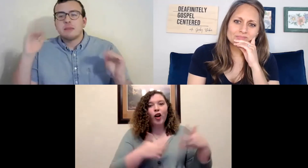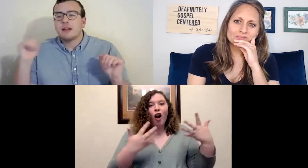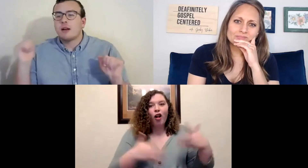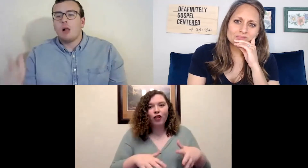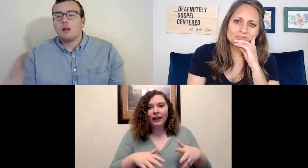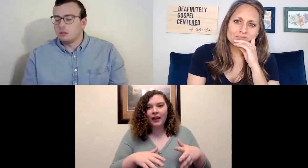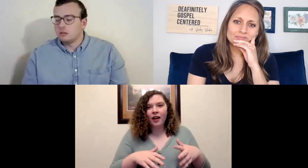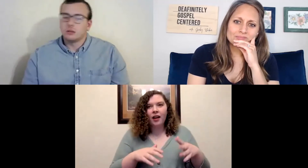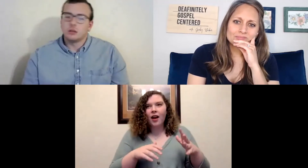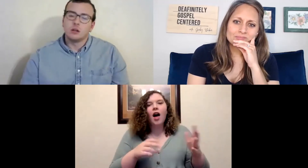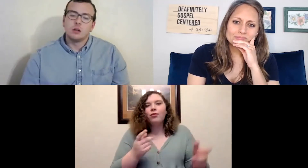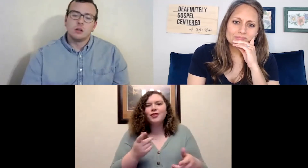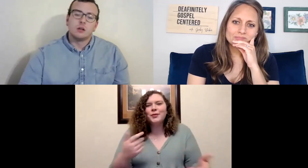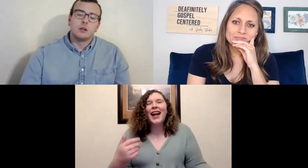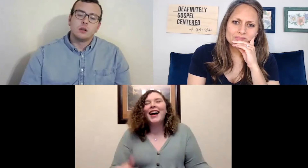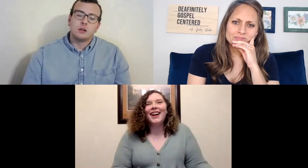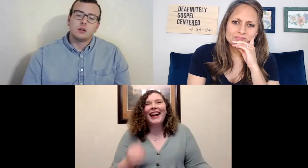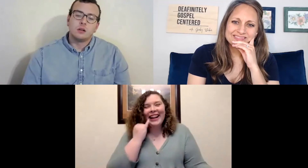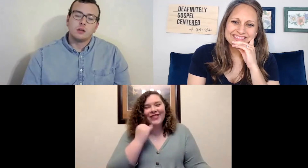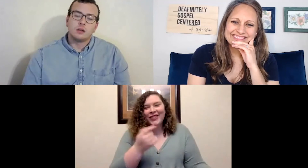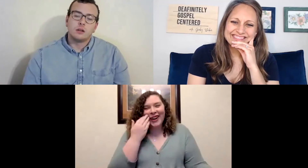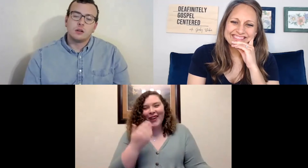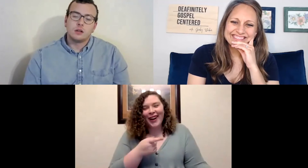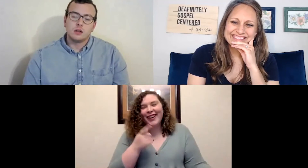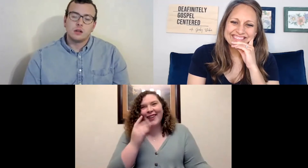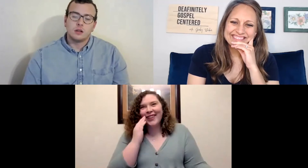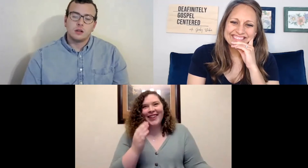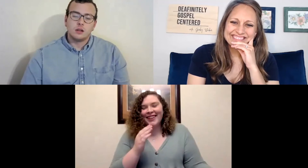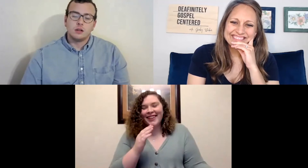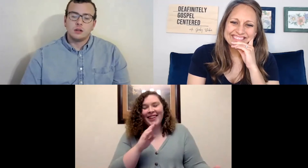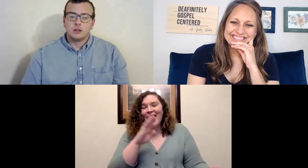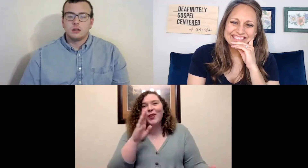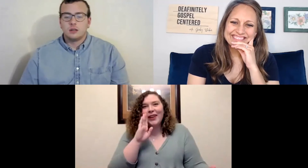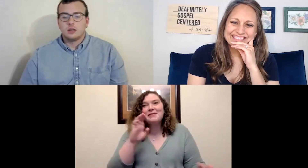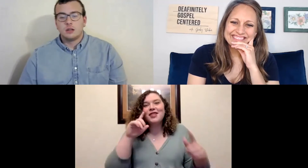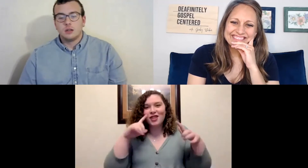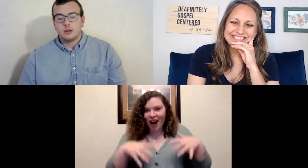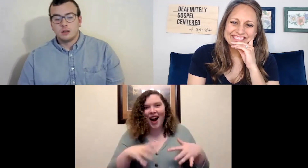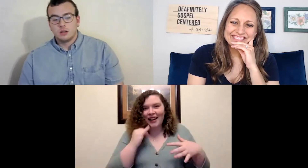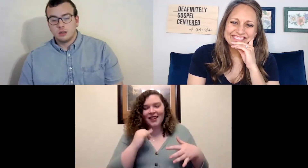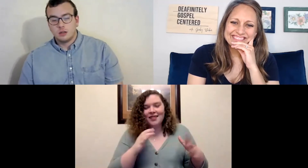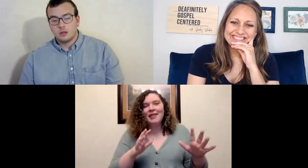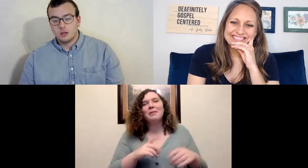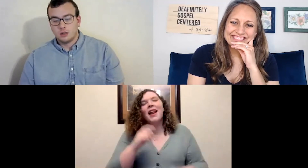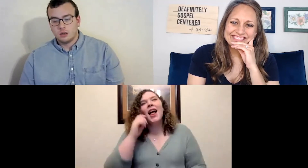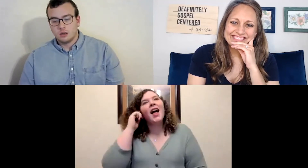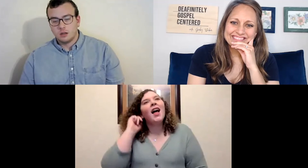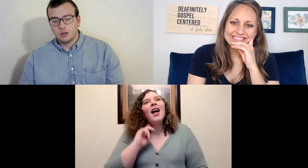so that light went out when she passed away. I mean, if you had known her,